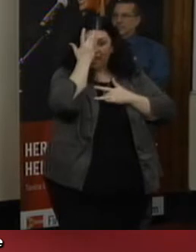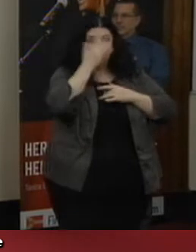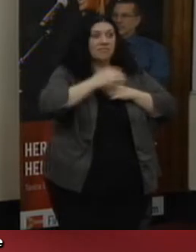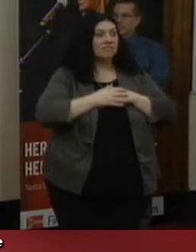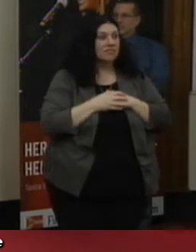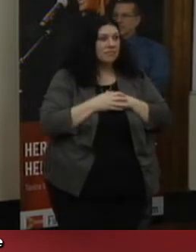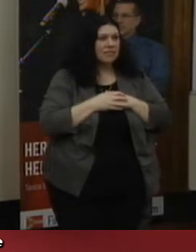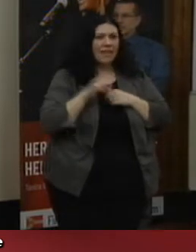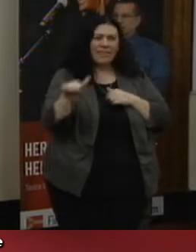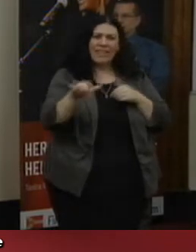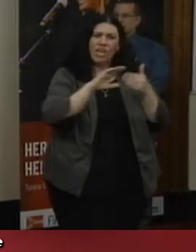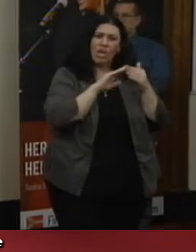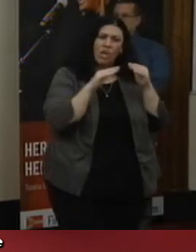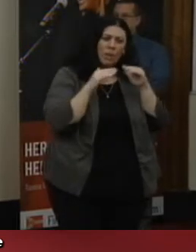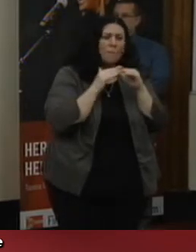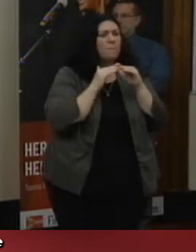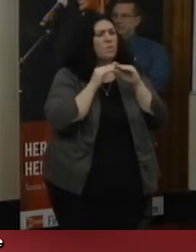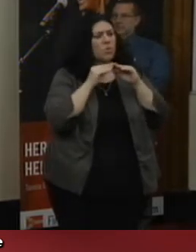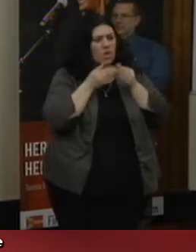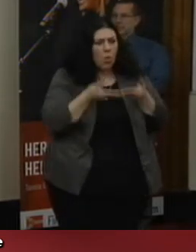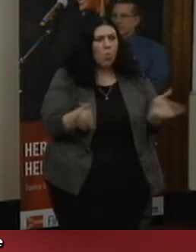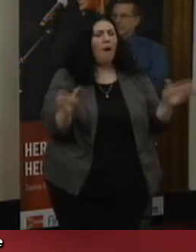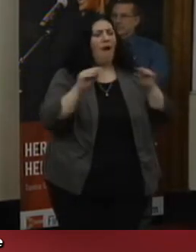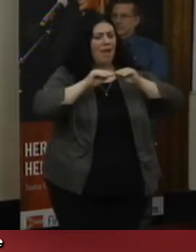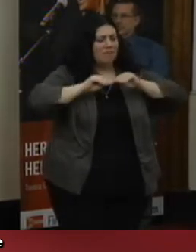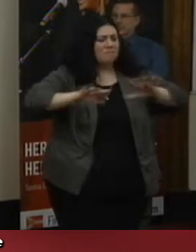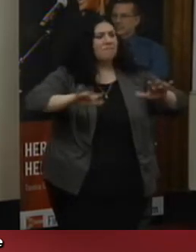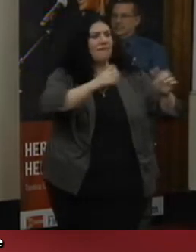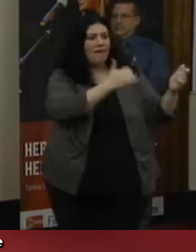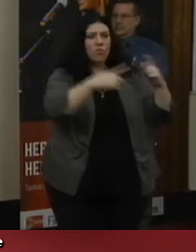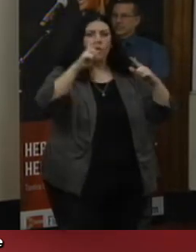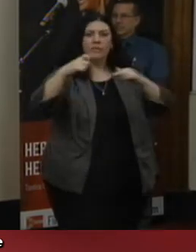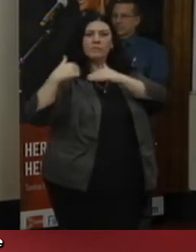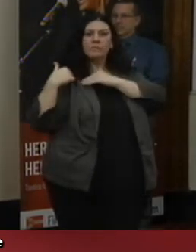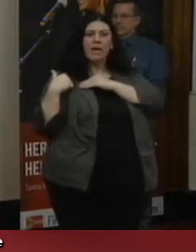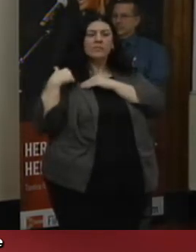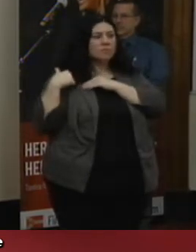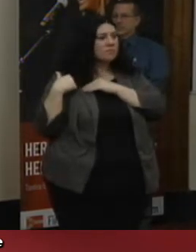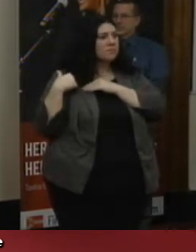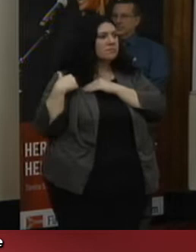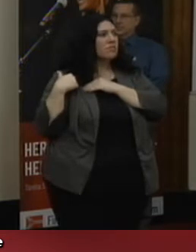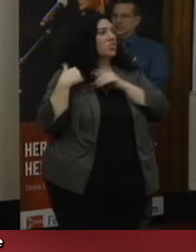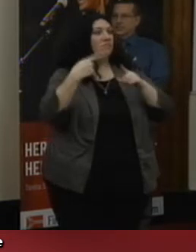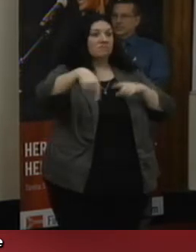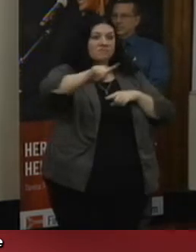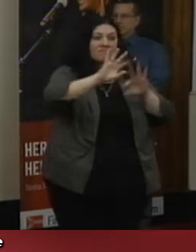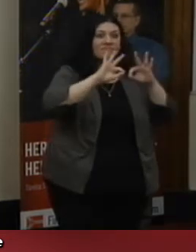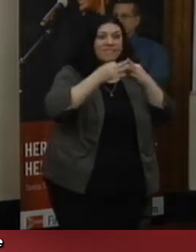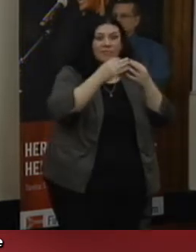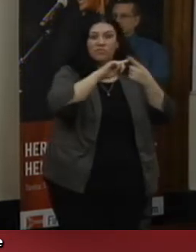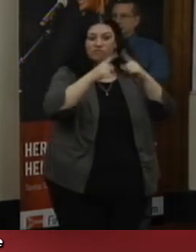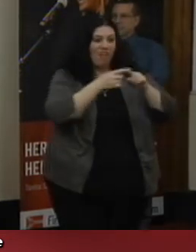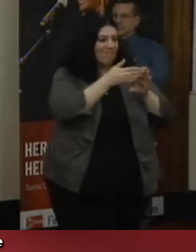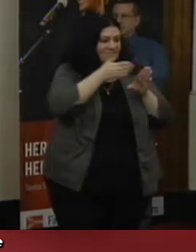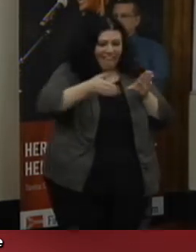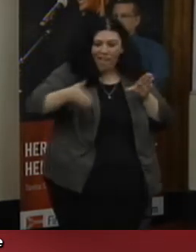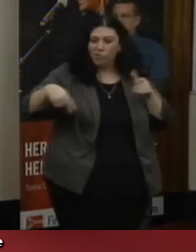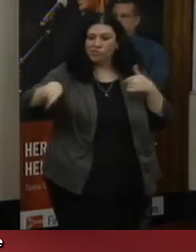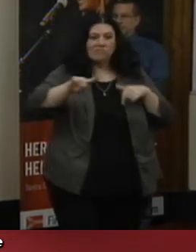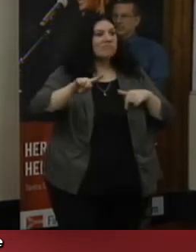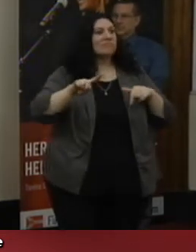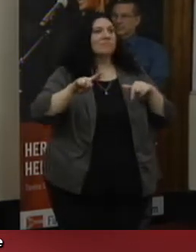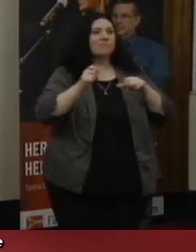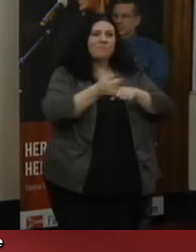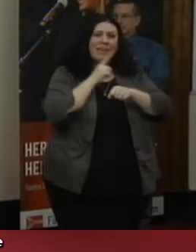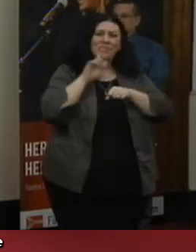again, this is a community level response. We need everyone to be accountable. Hold yourself accountable, hold your neighbors, your friends, your family